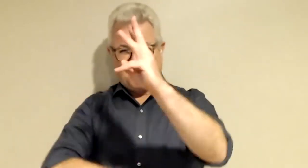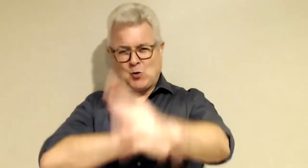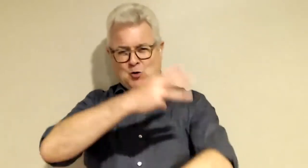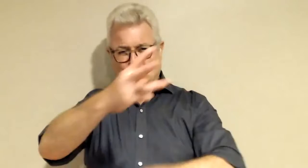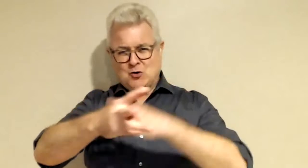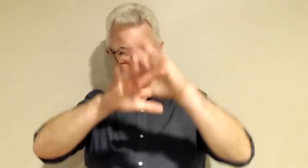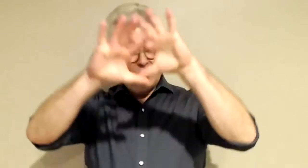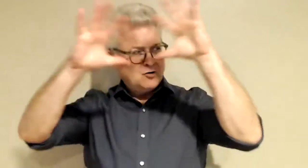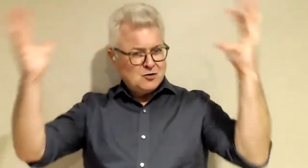Pfizer,